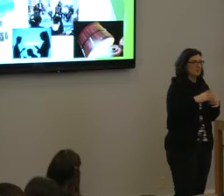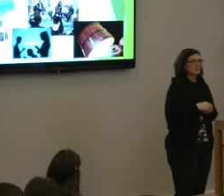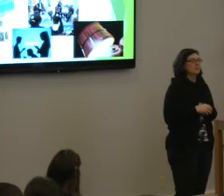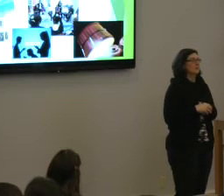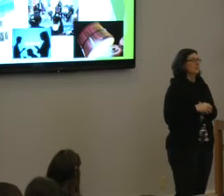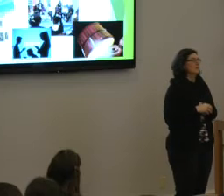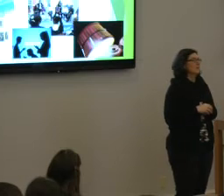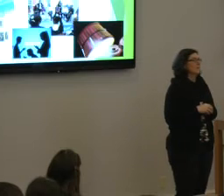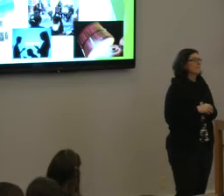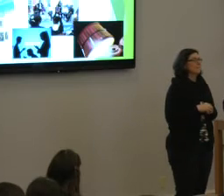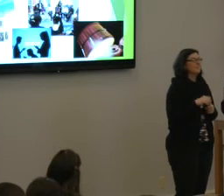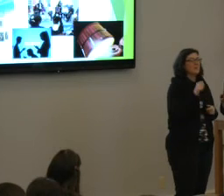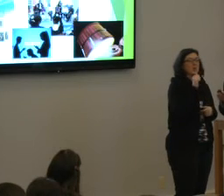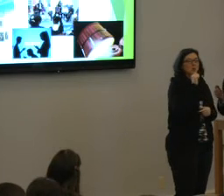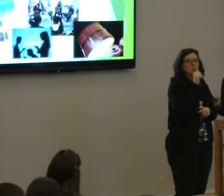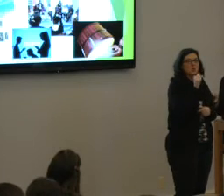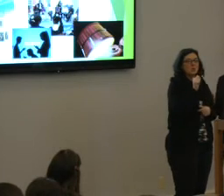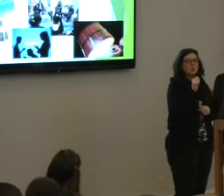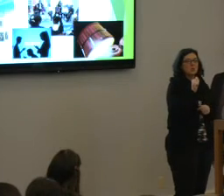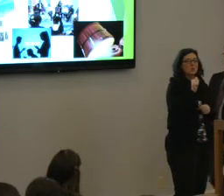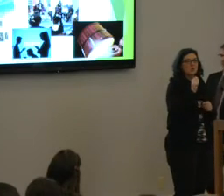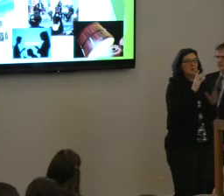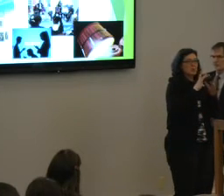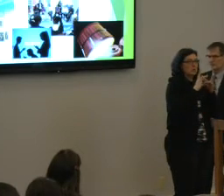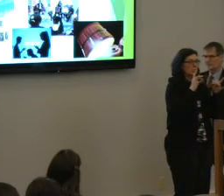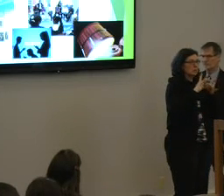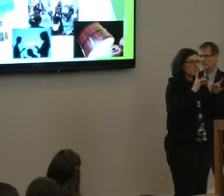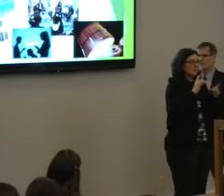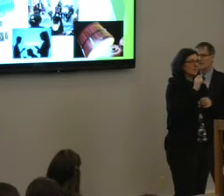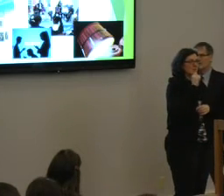stories, don't hide those stories